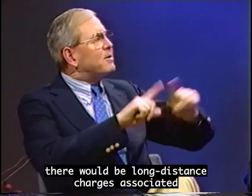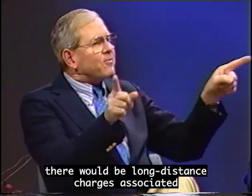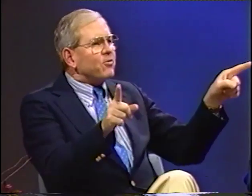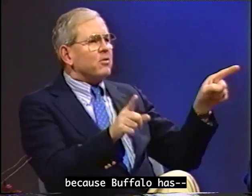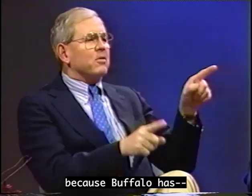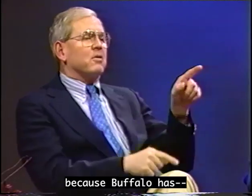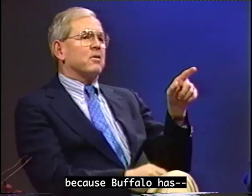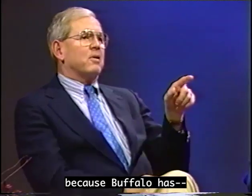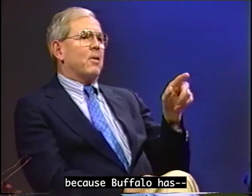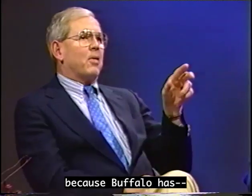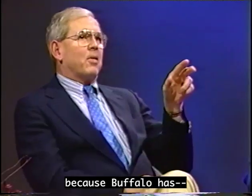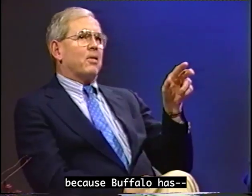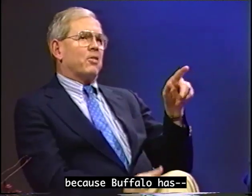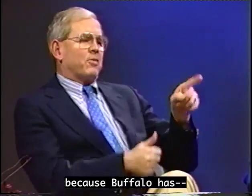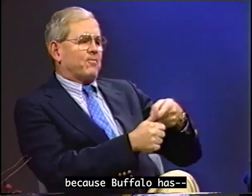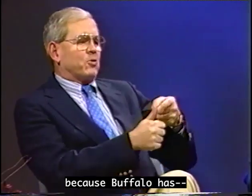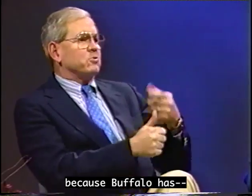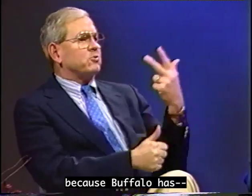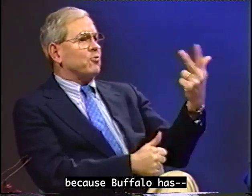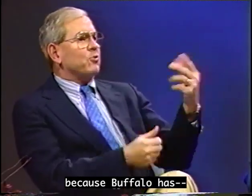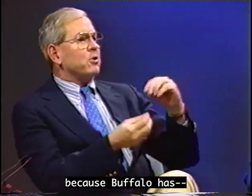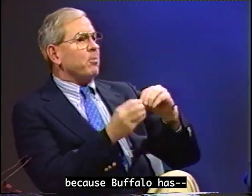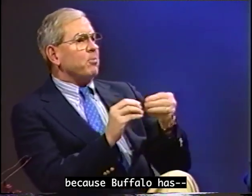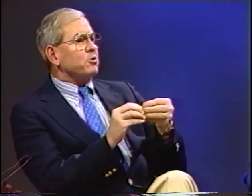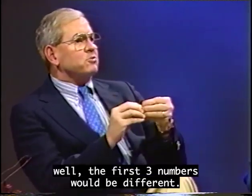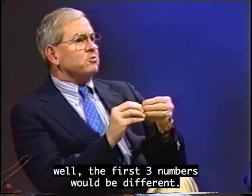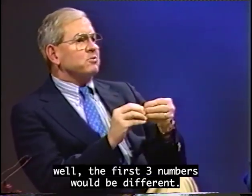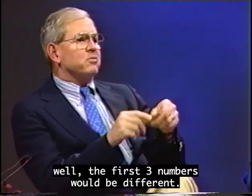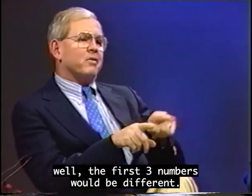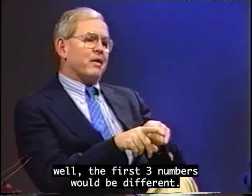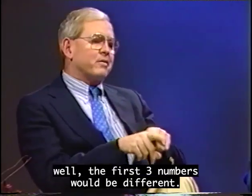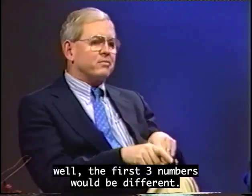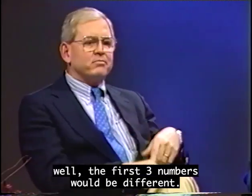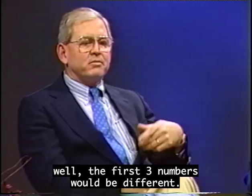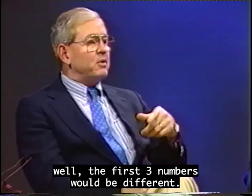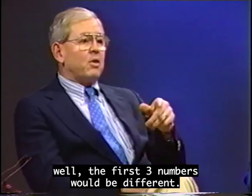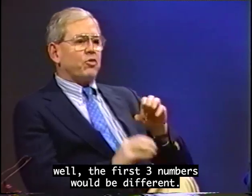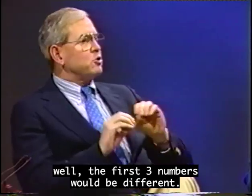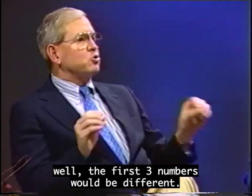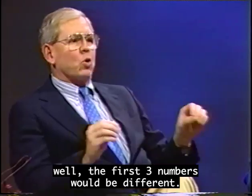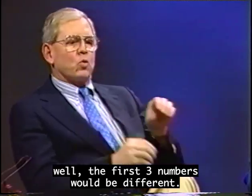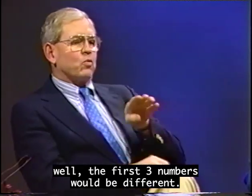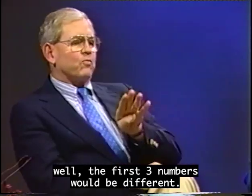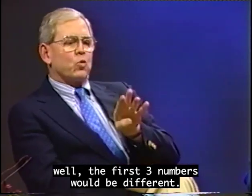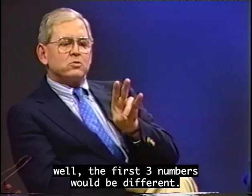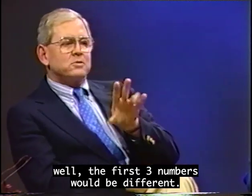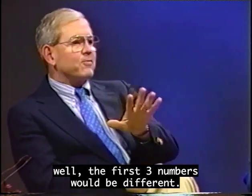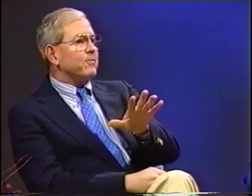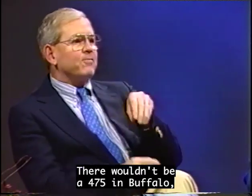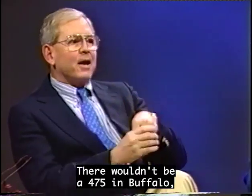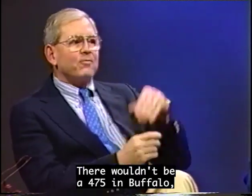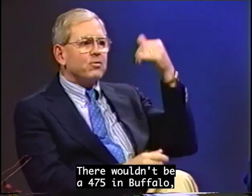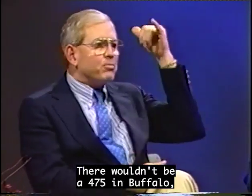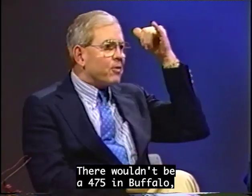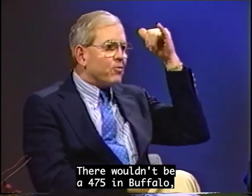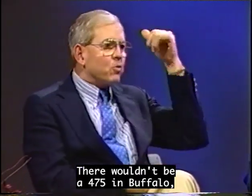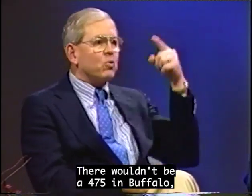associated. Because Buffalo has, well, the first three numbers would be different. There wouldn't